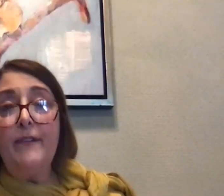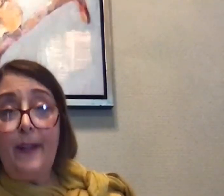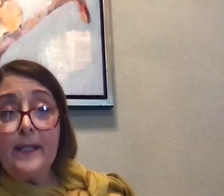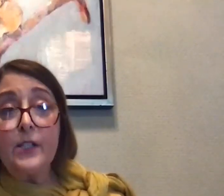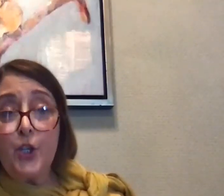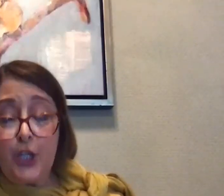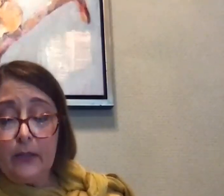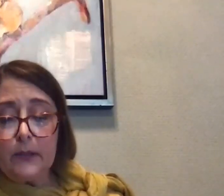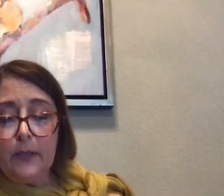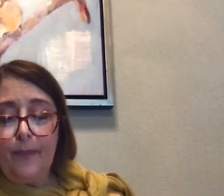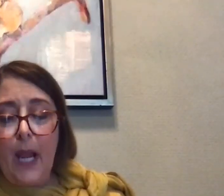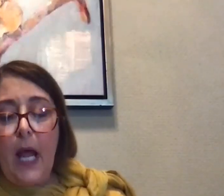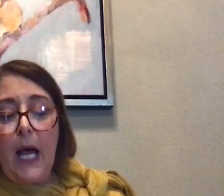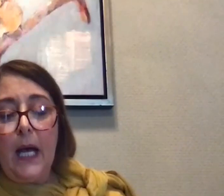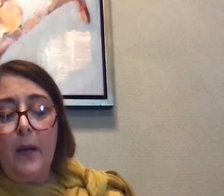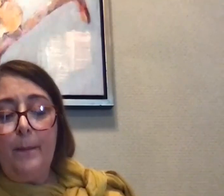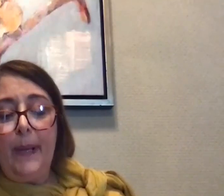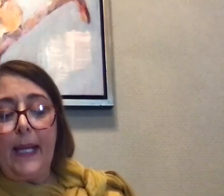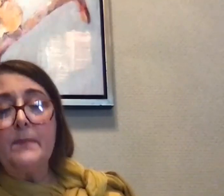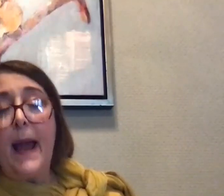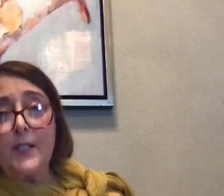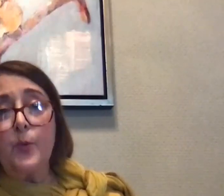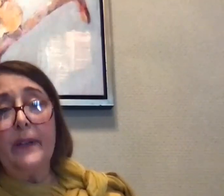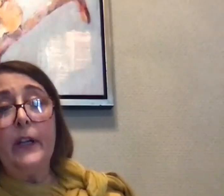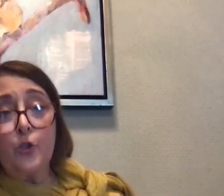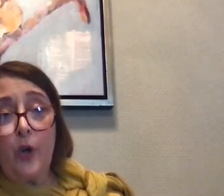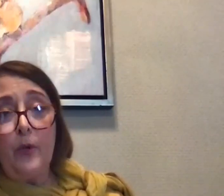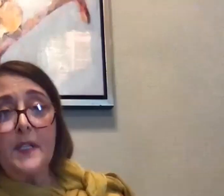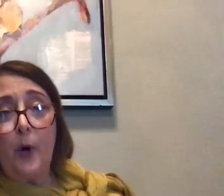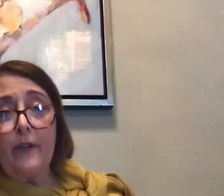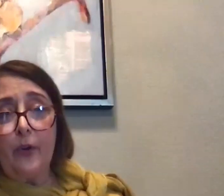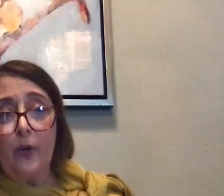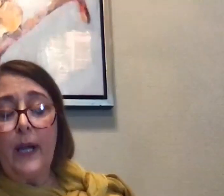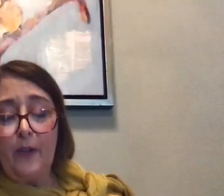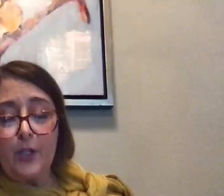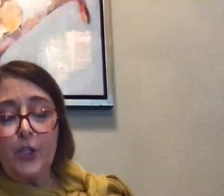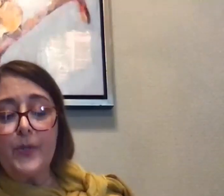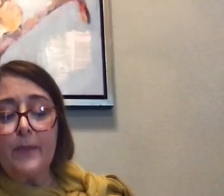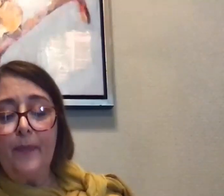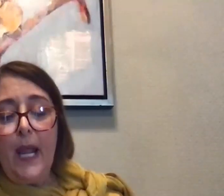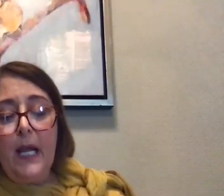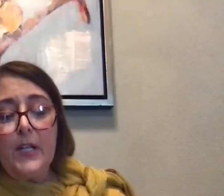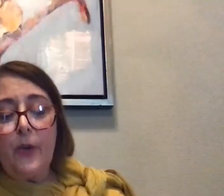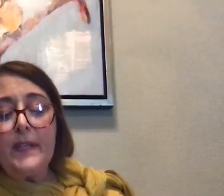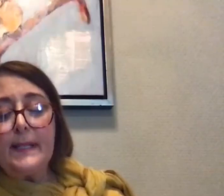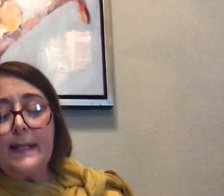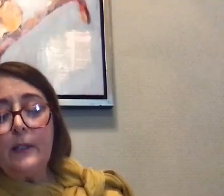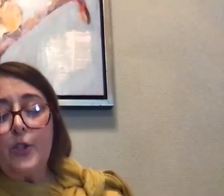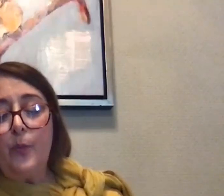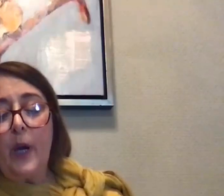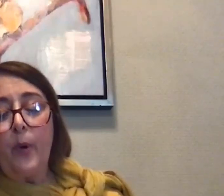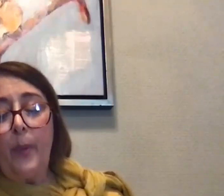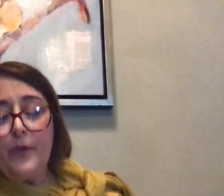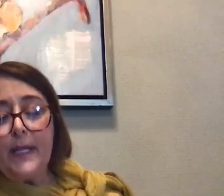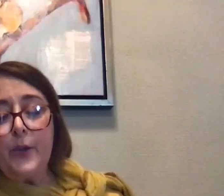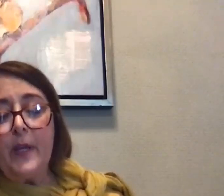her, a face shield because masks were giving her trouble as part of her health issues. So this is a solution